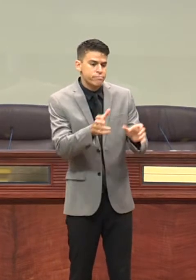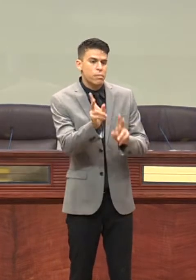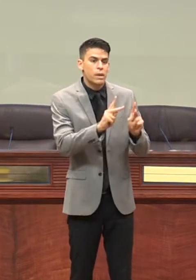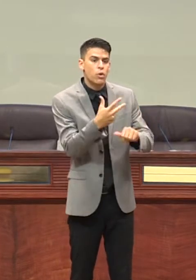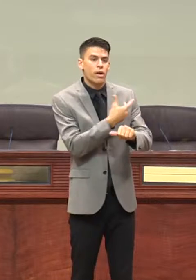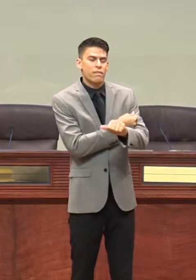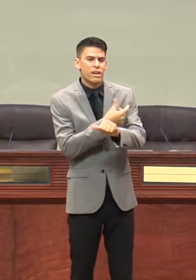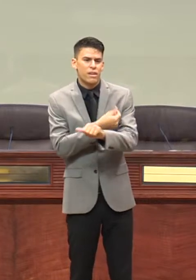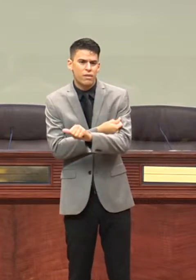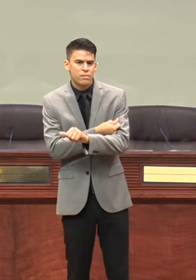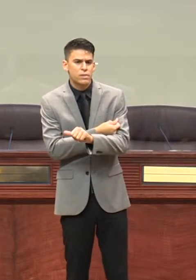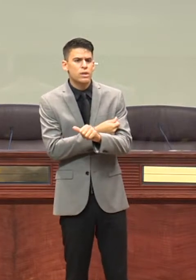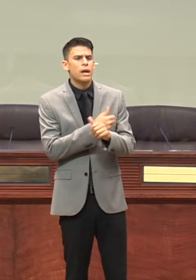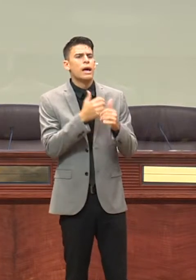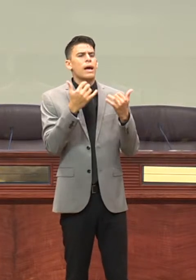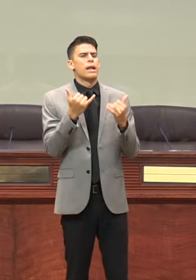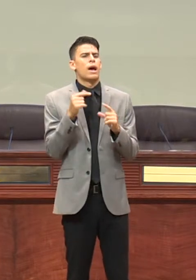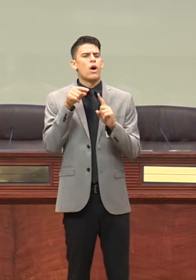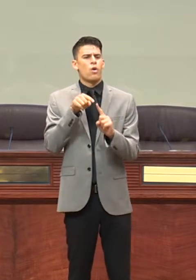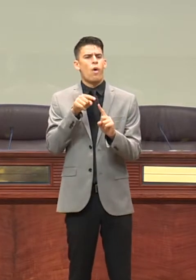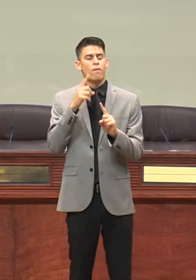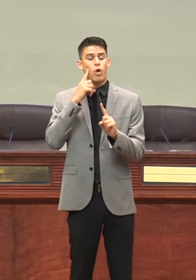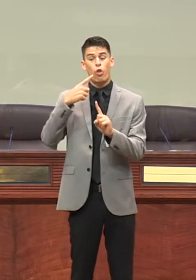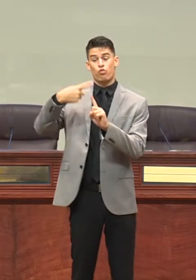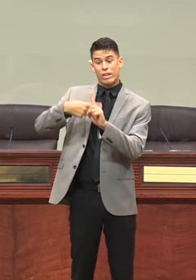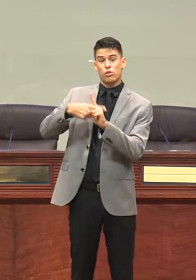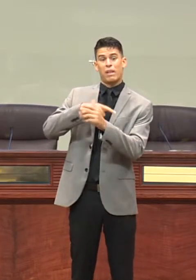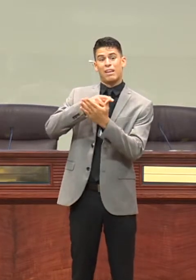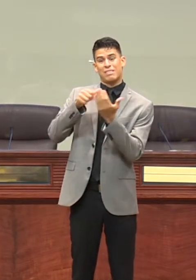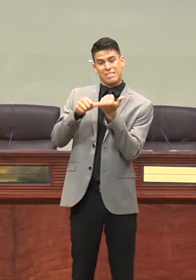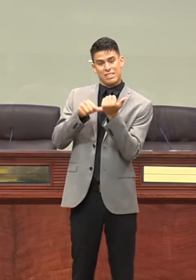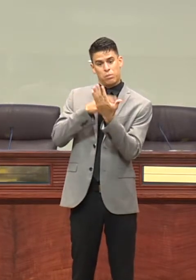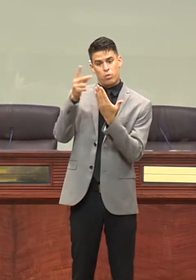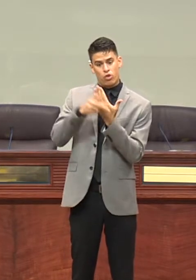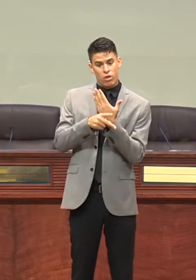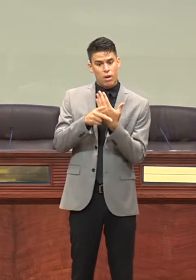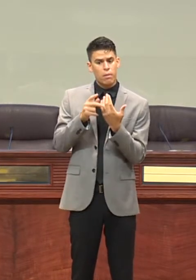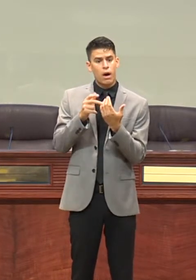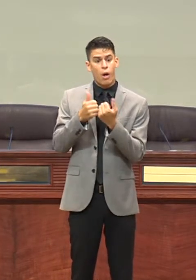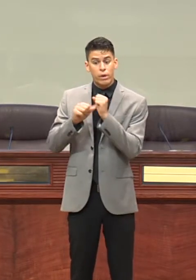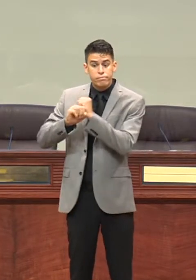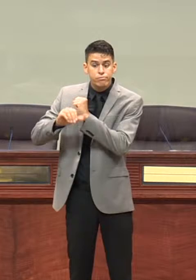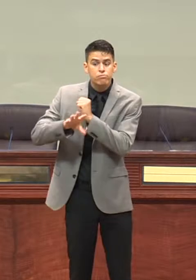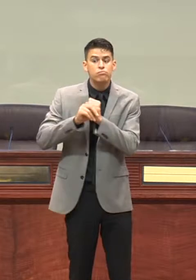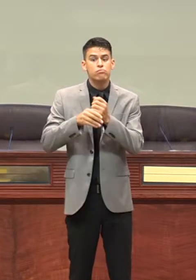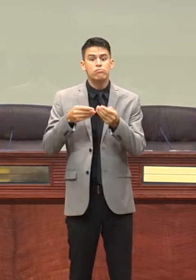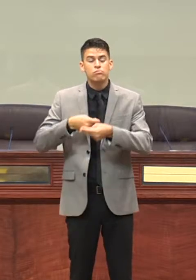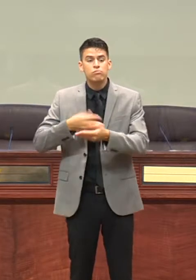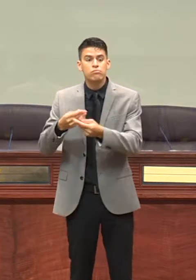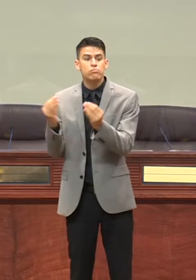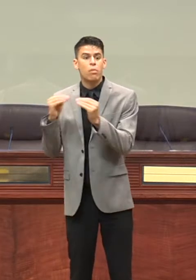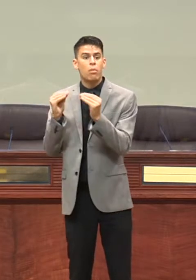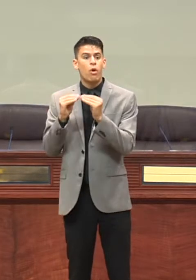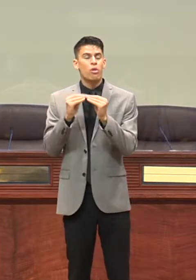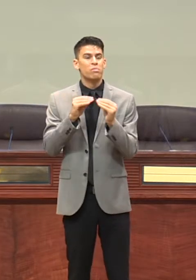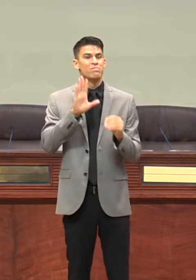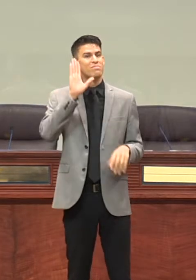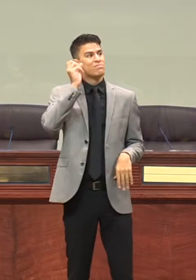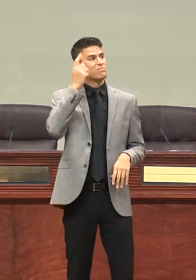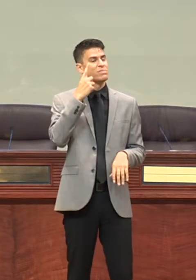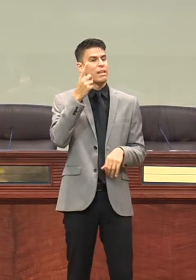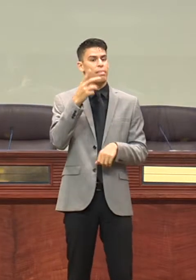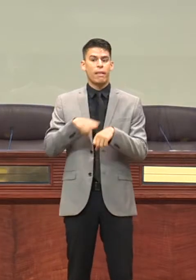getting more word out about the rental assistance program, you guys going to do anything to keep that up? Because even on the national level, there